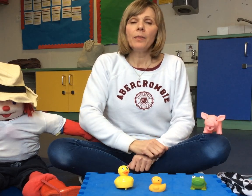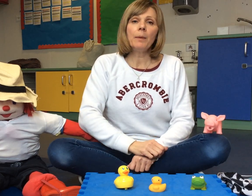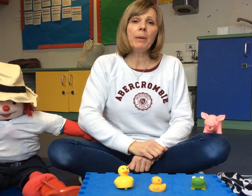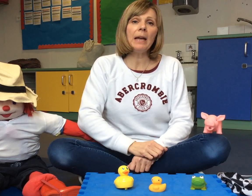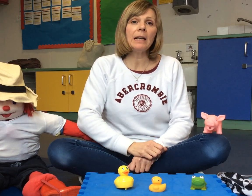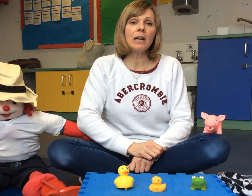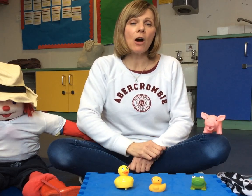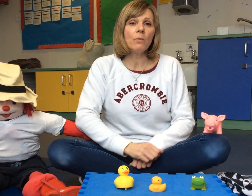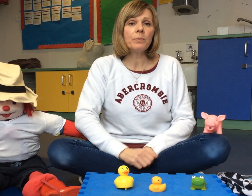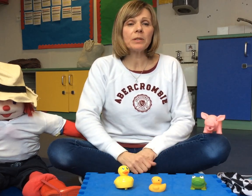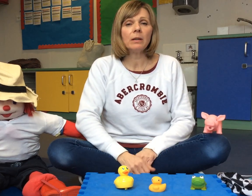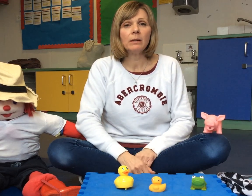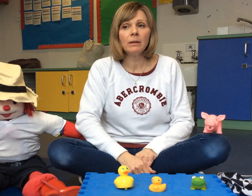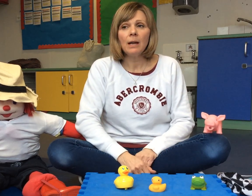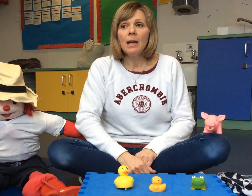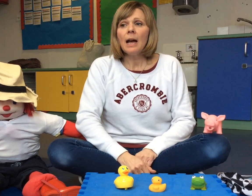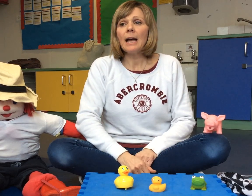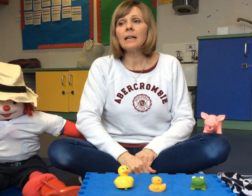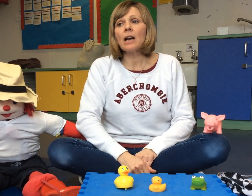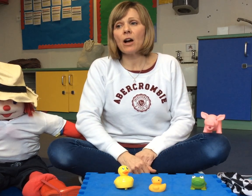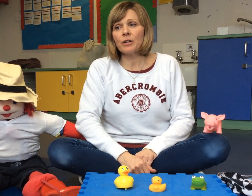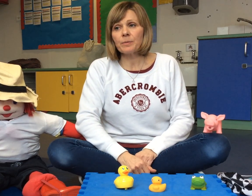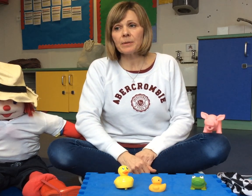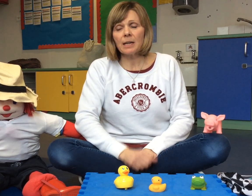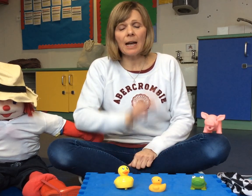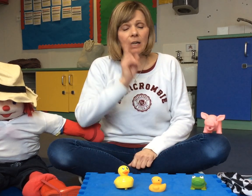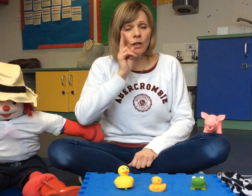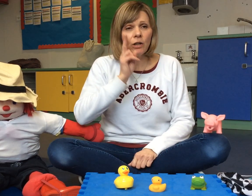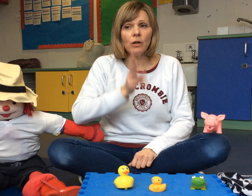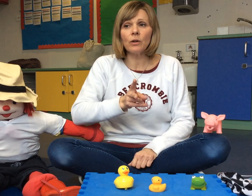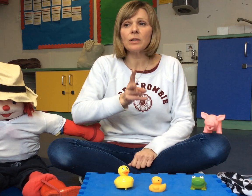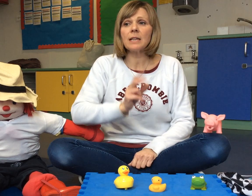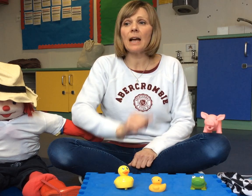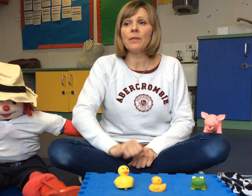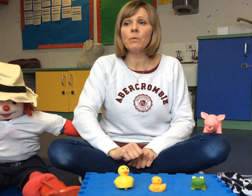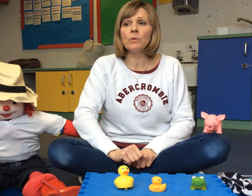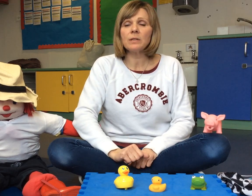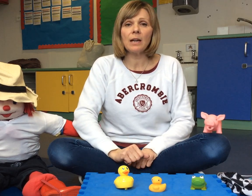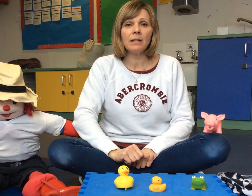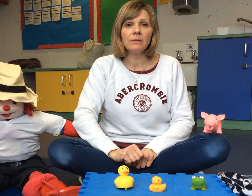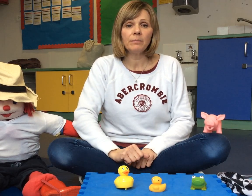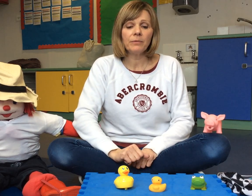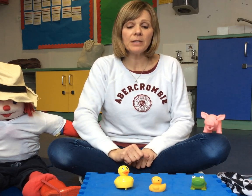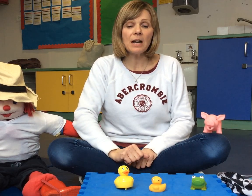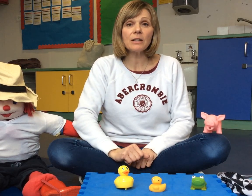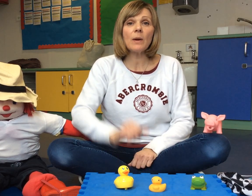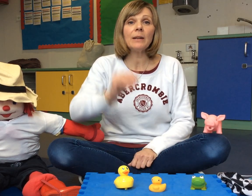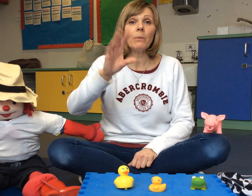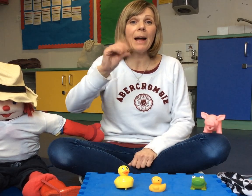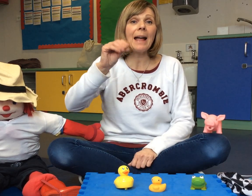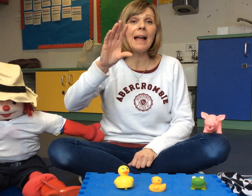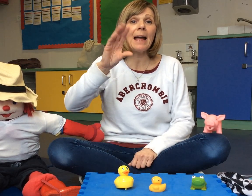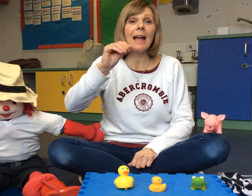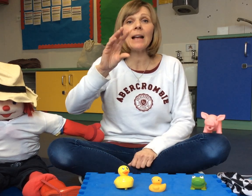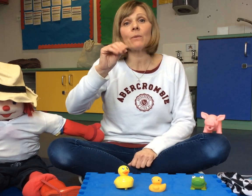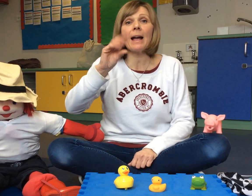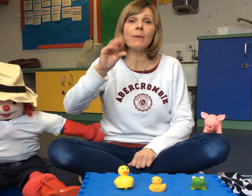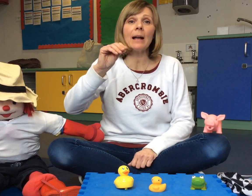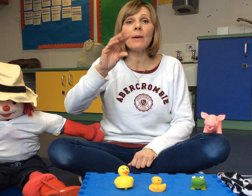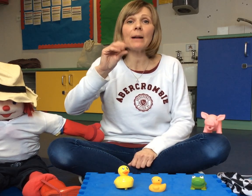The pig gulped and gasped and looked at the water. The ducks went quack, quack, quack, quack,